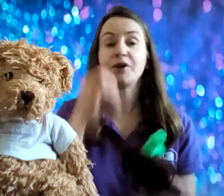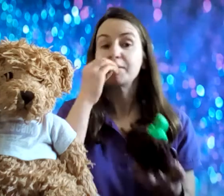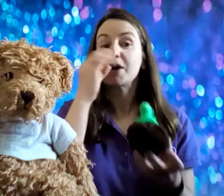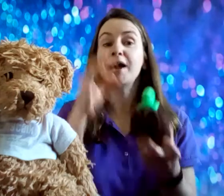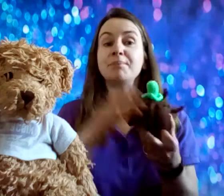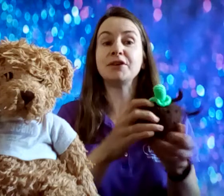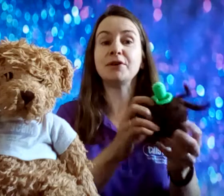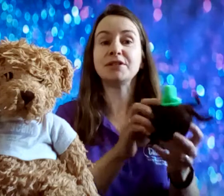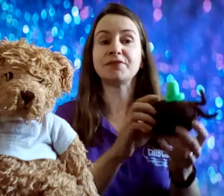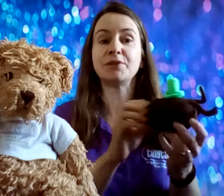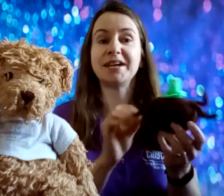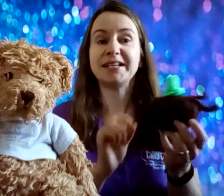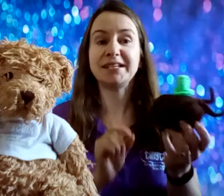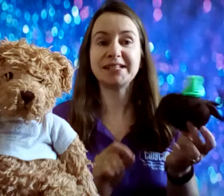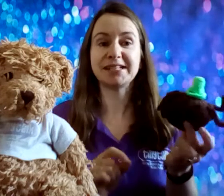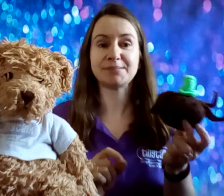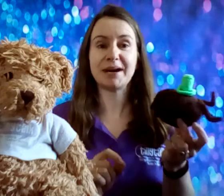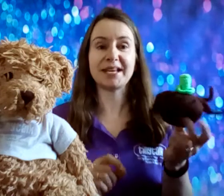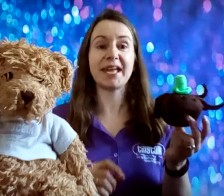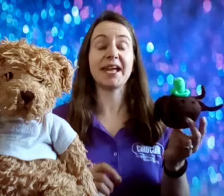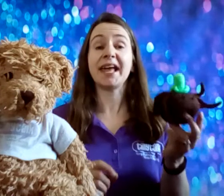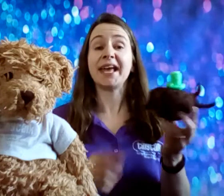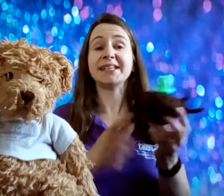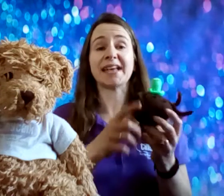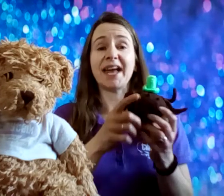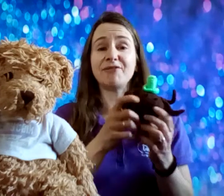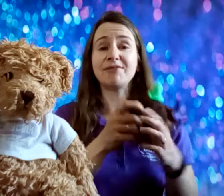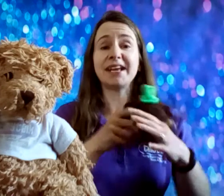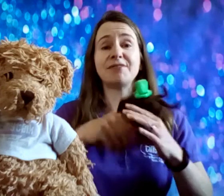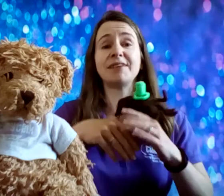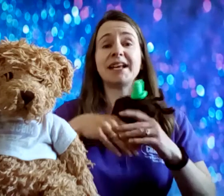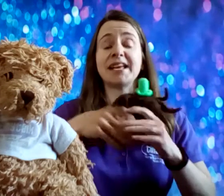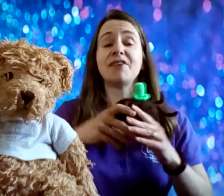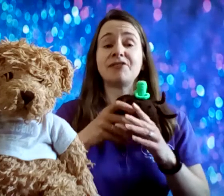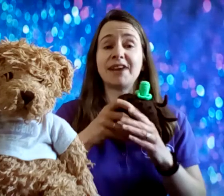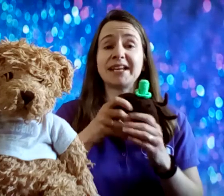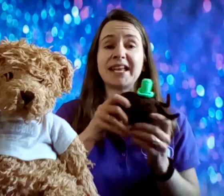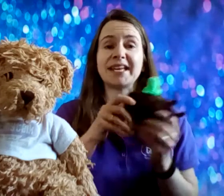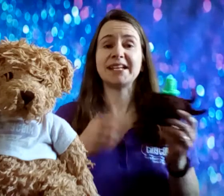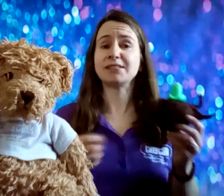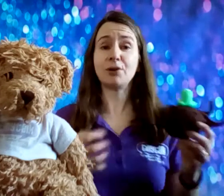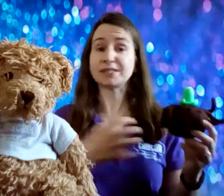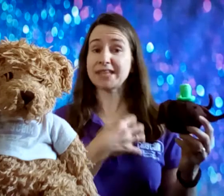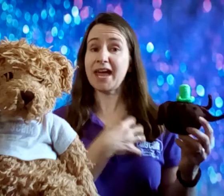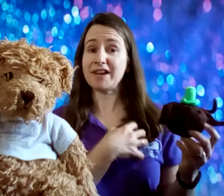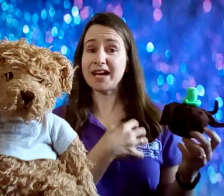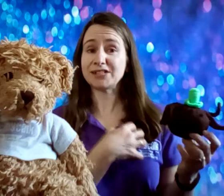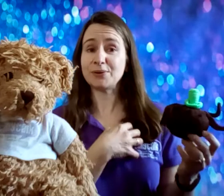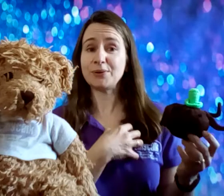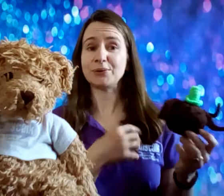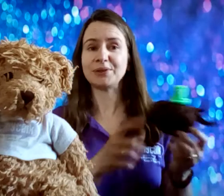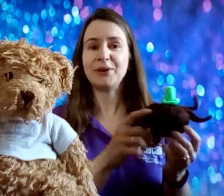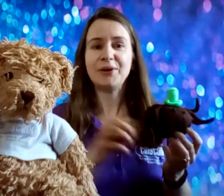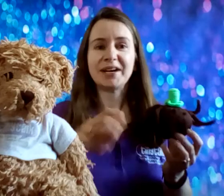got a beautiful knitted spider here. He's really, really friendly. He's not scary at all. Oh,